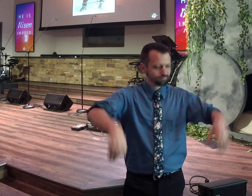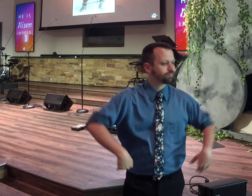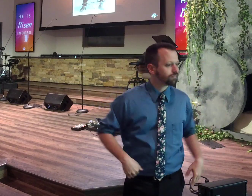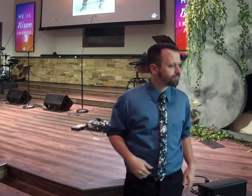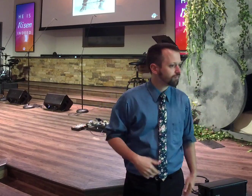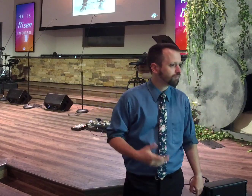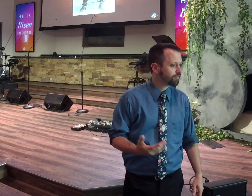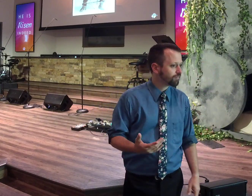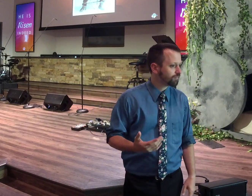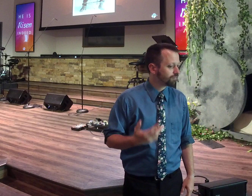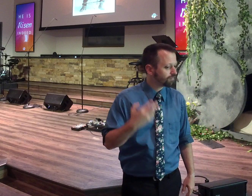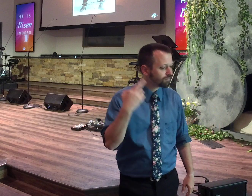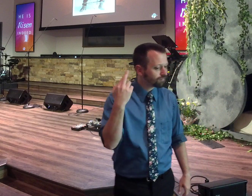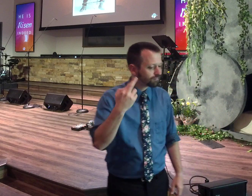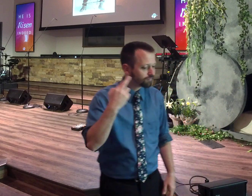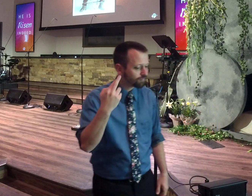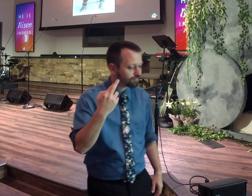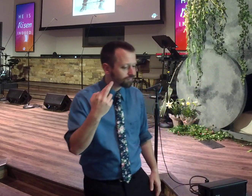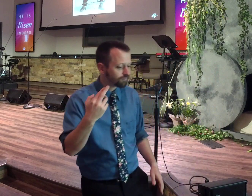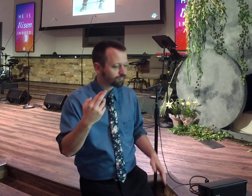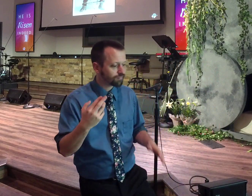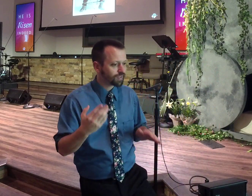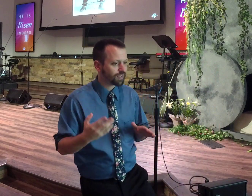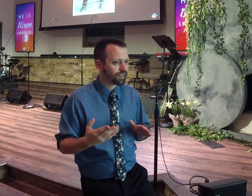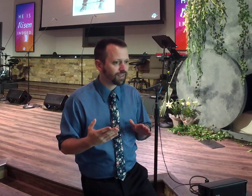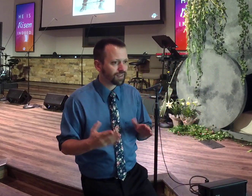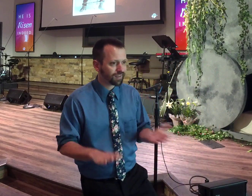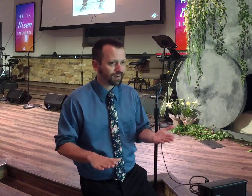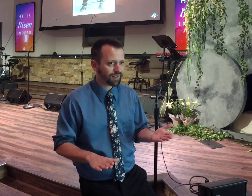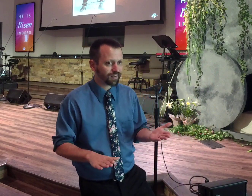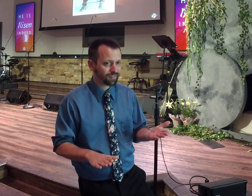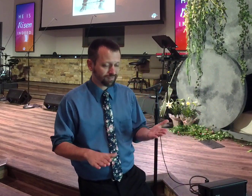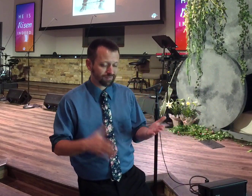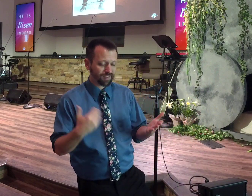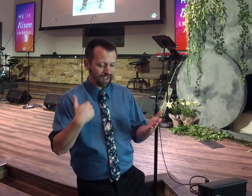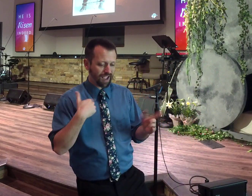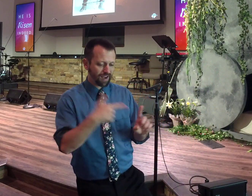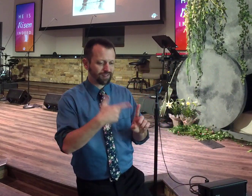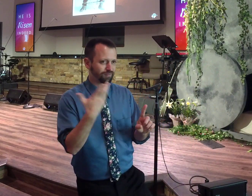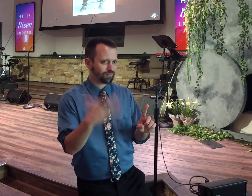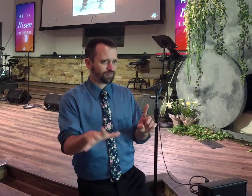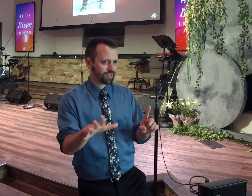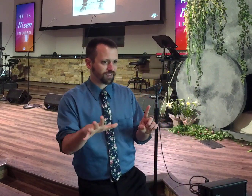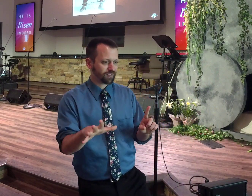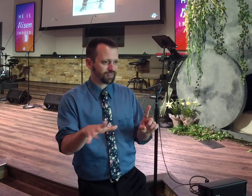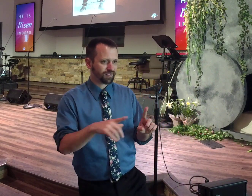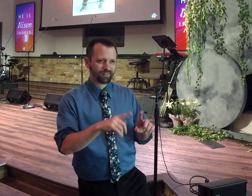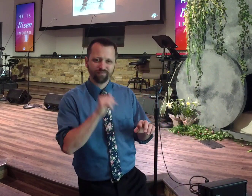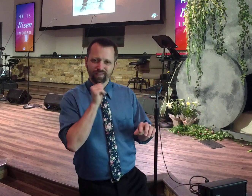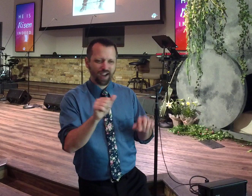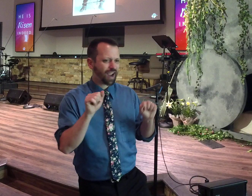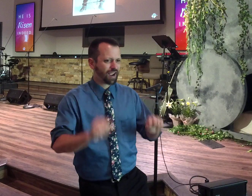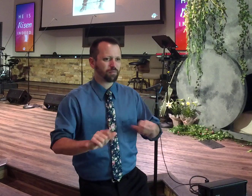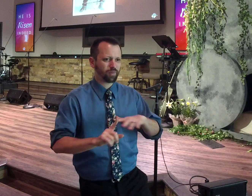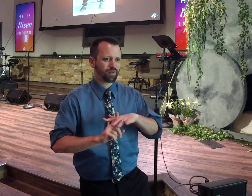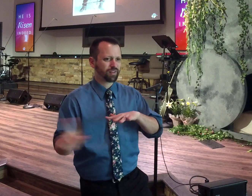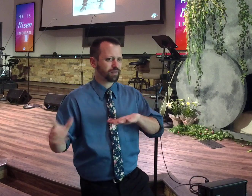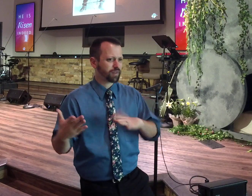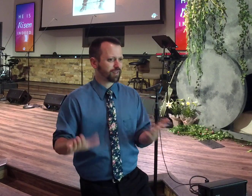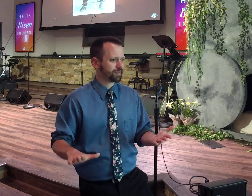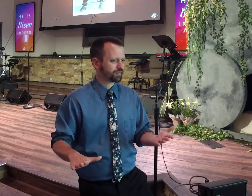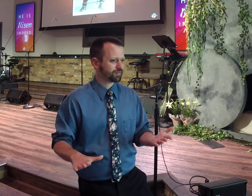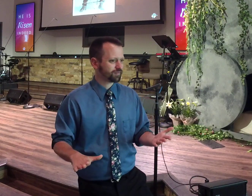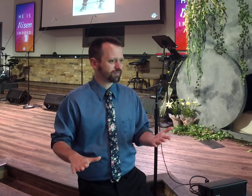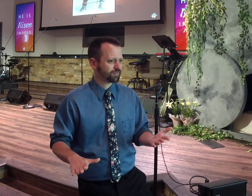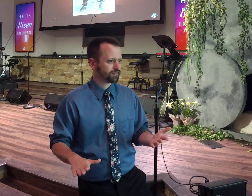she realized that death had Harry Houdini, and he could not escape death.